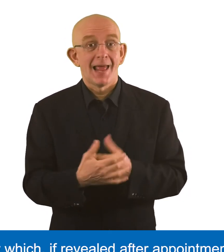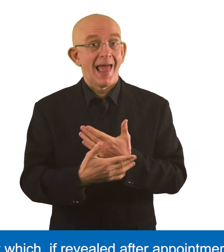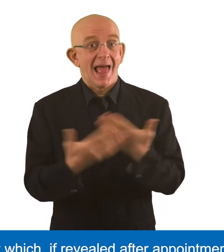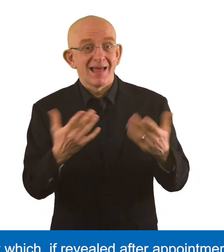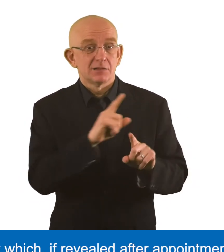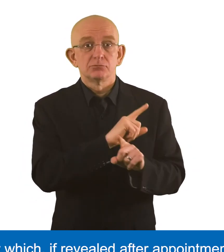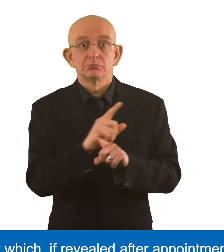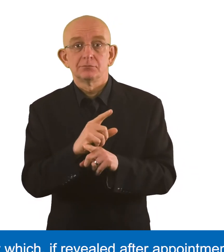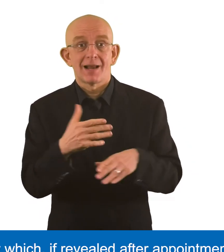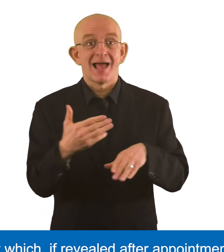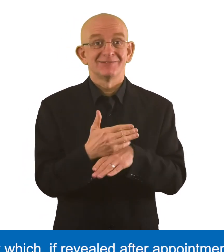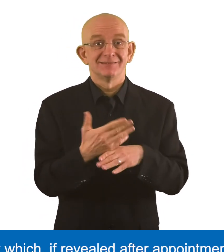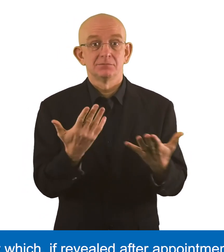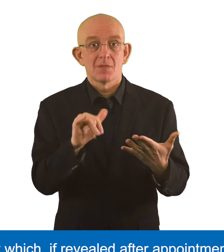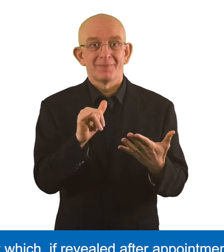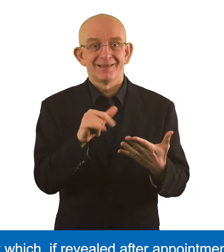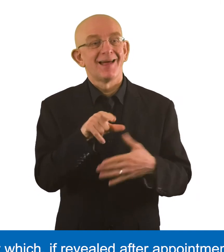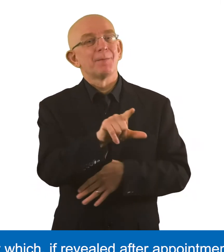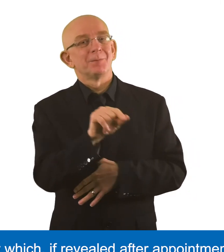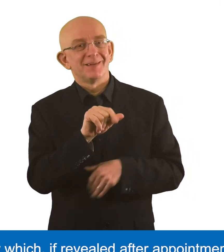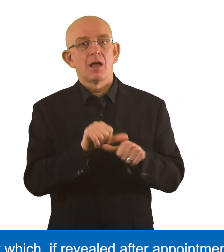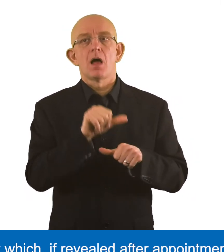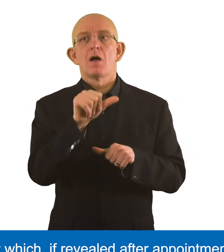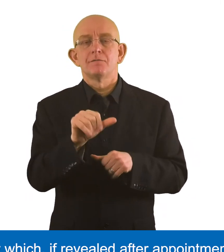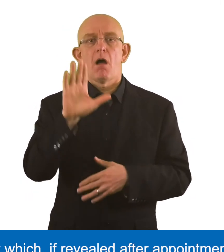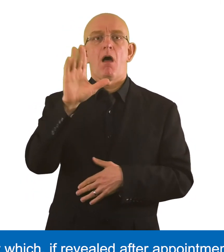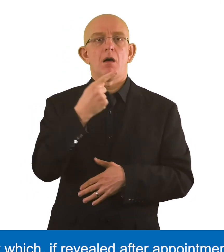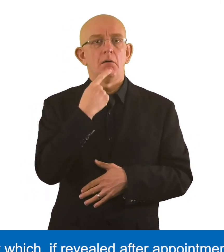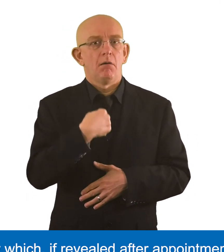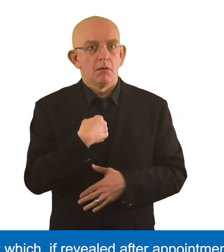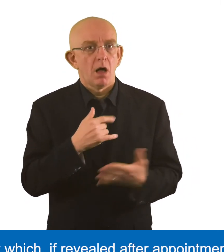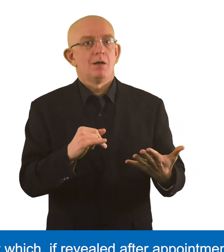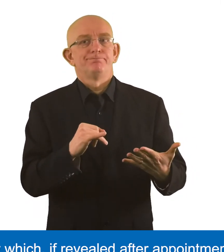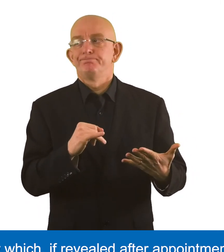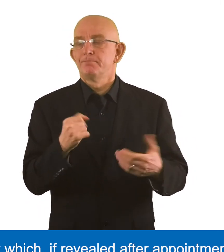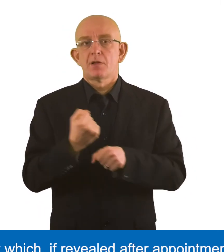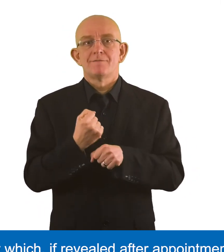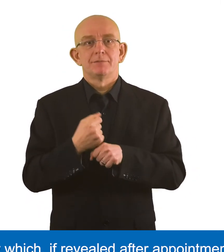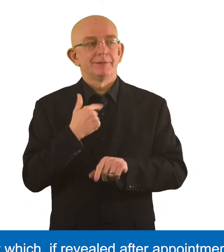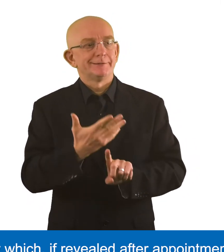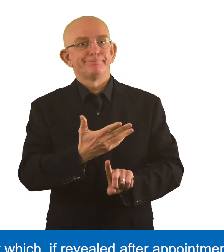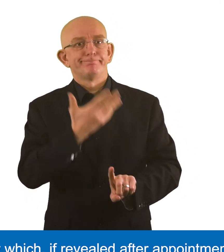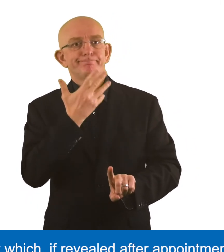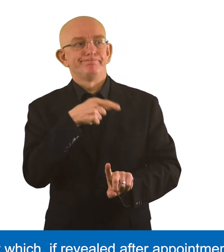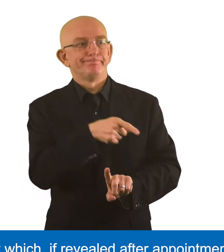Any activity which, if revealed after appointment, could cause embarrassment to the government.